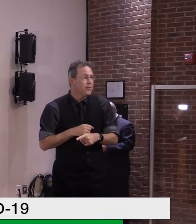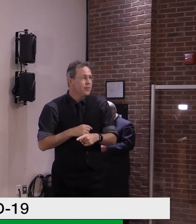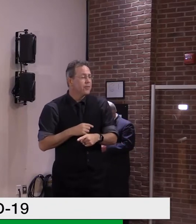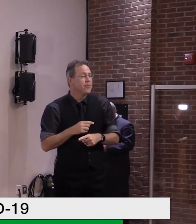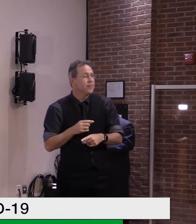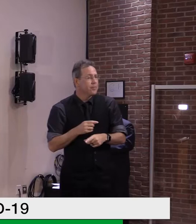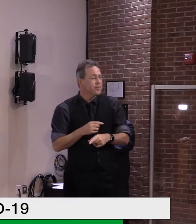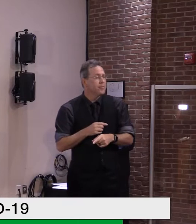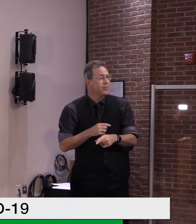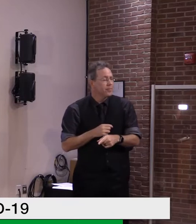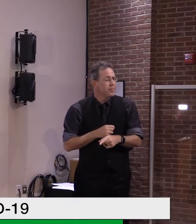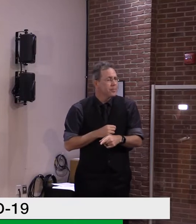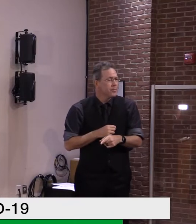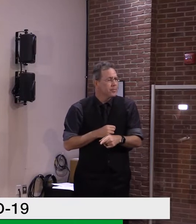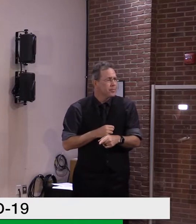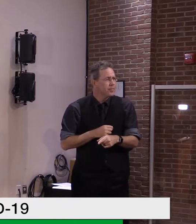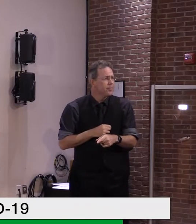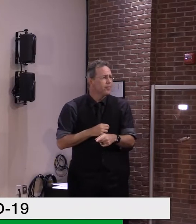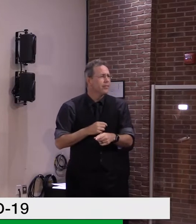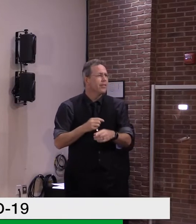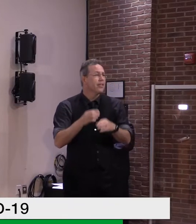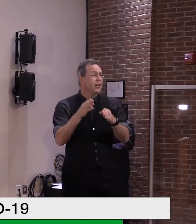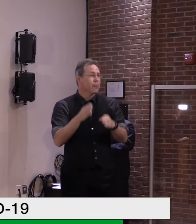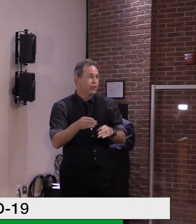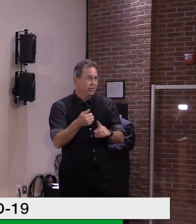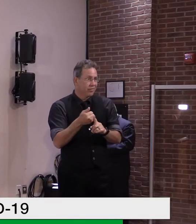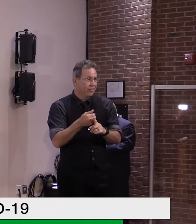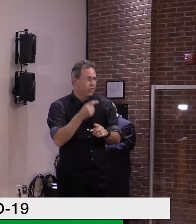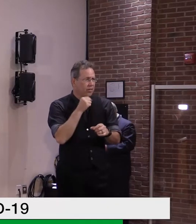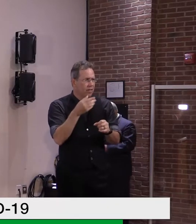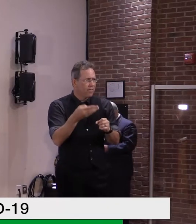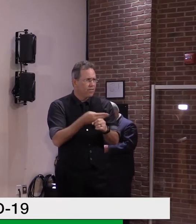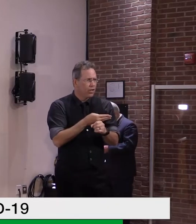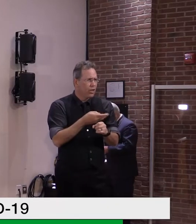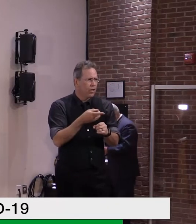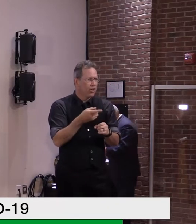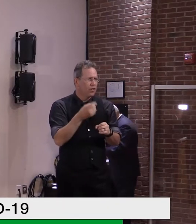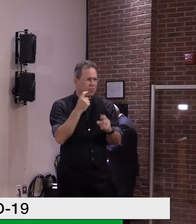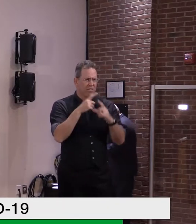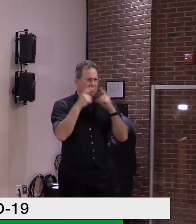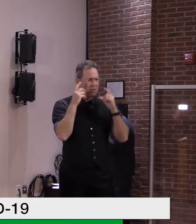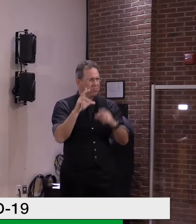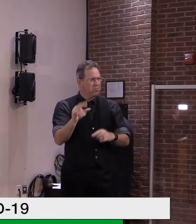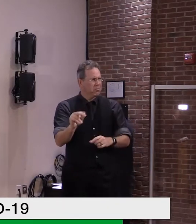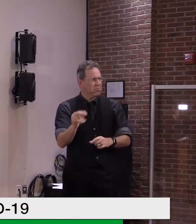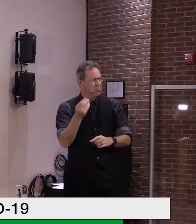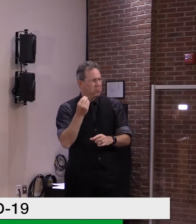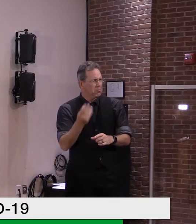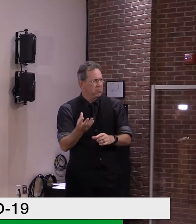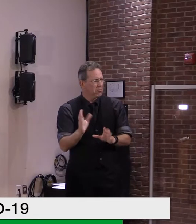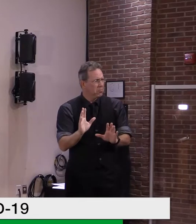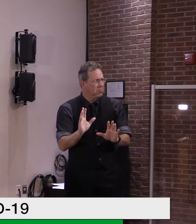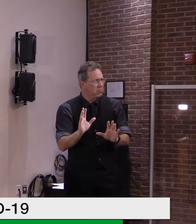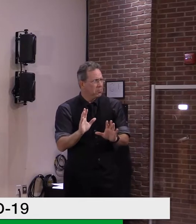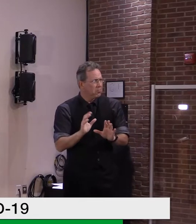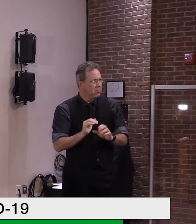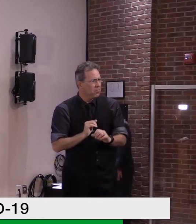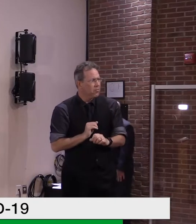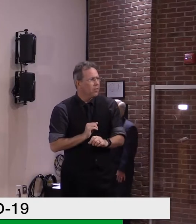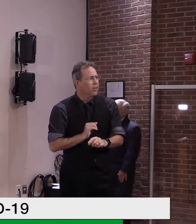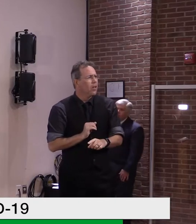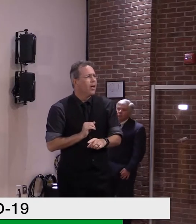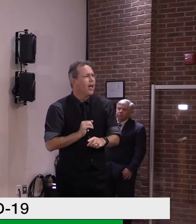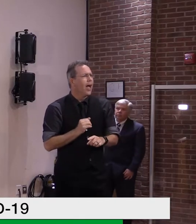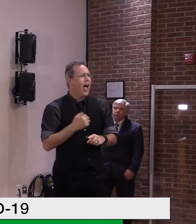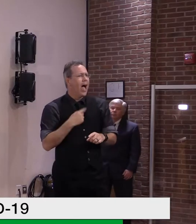released due to a mask restriction. From my perspective, that's what I've learned. But I can't comment further. It's a